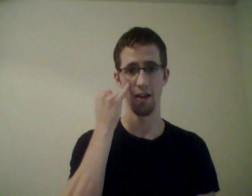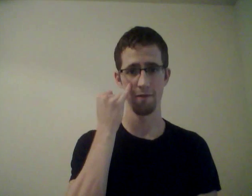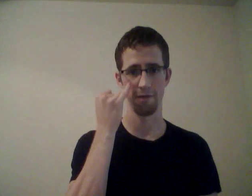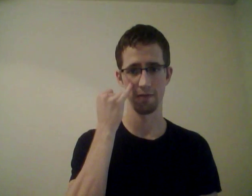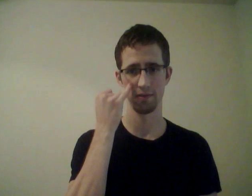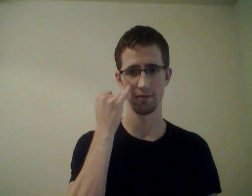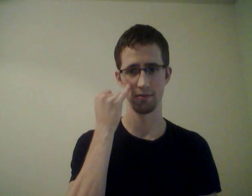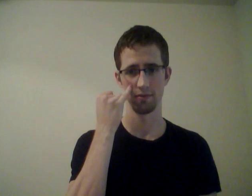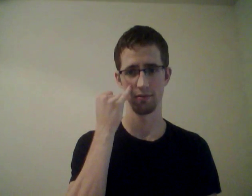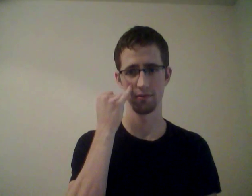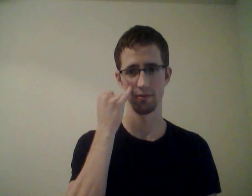If.